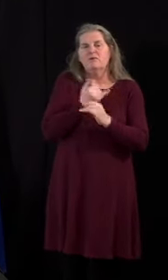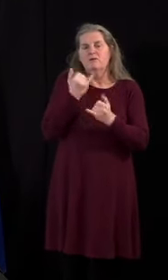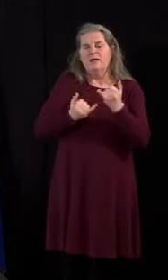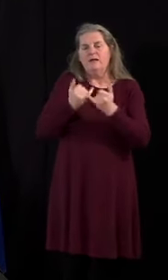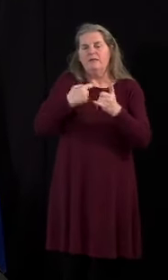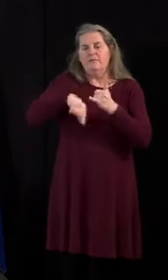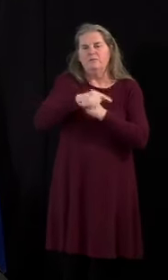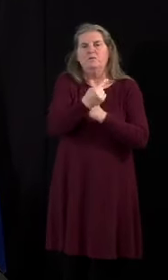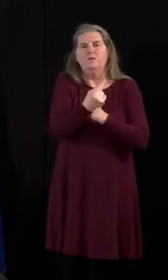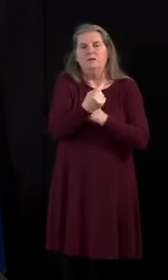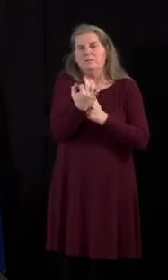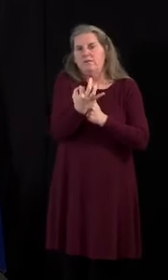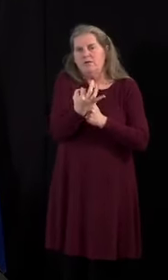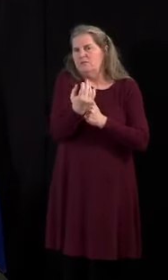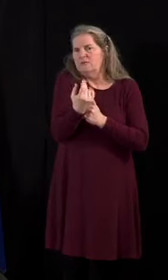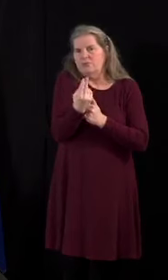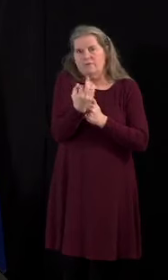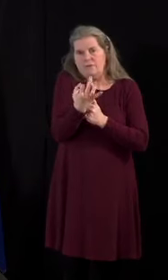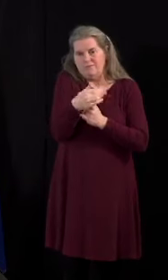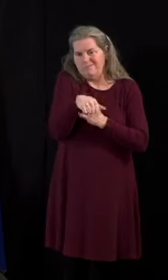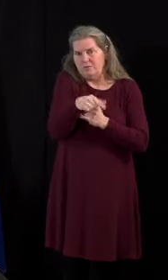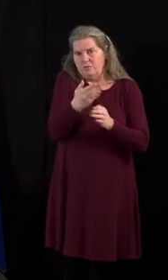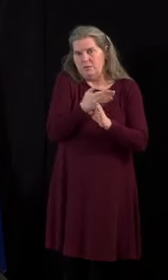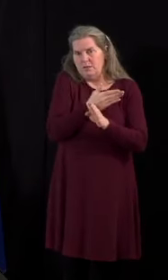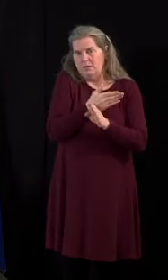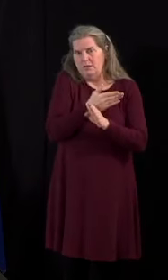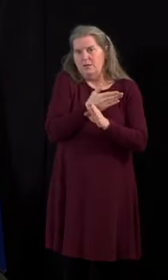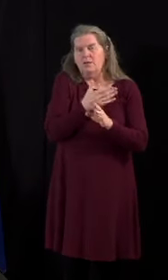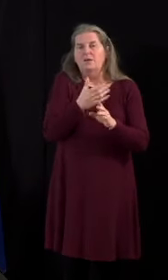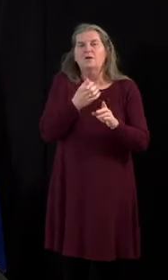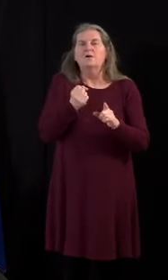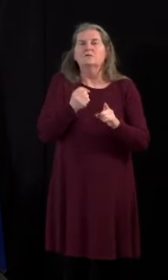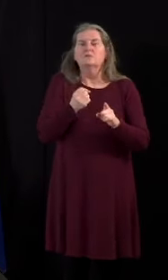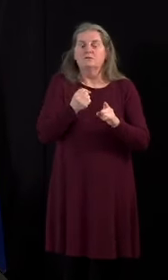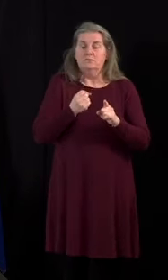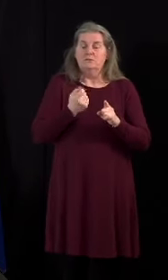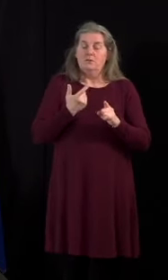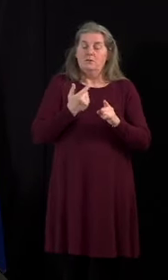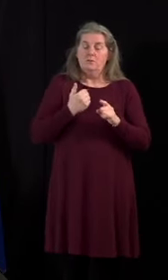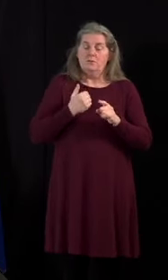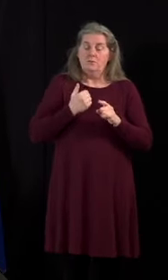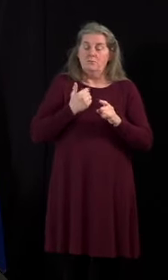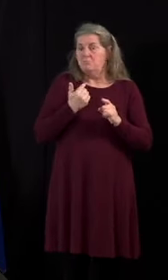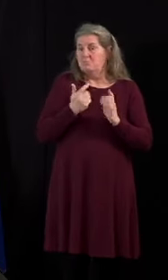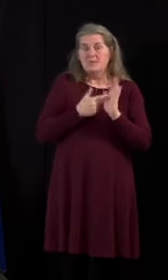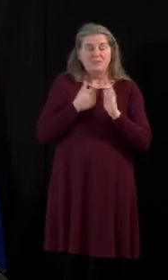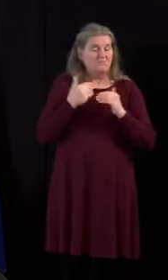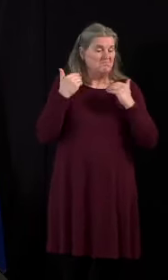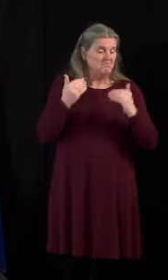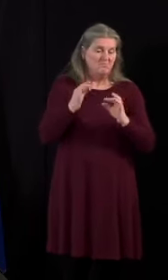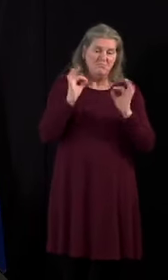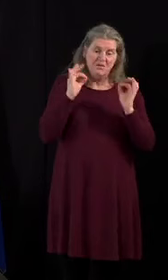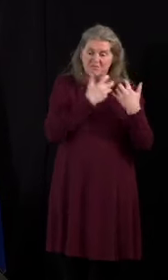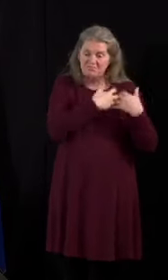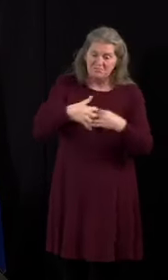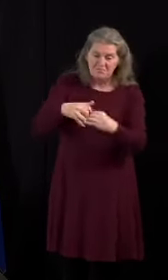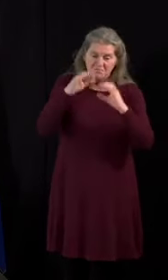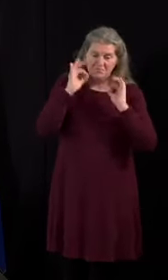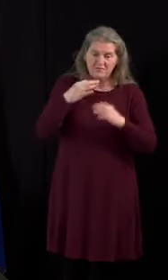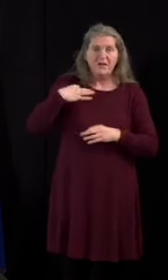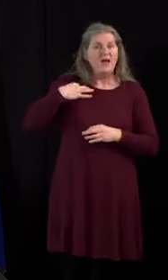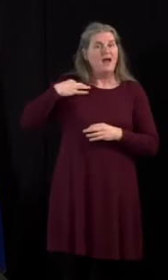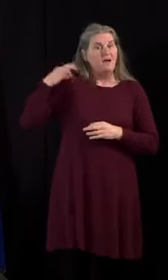to process. So as I stated, some of the process that we've seen now, process times have been a few days, and we will do